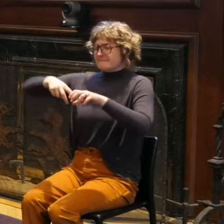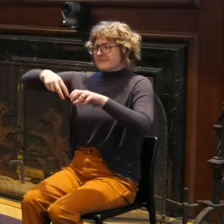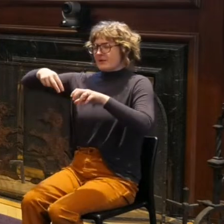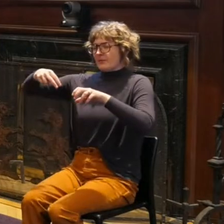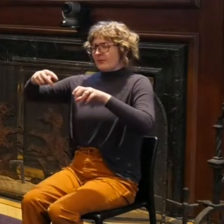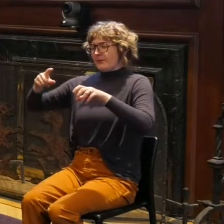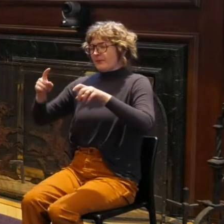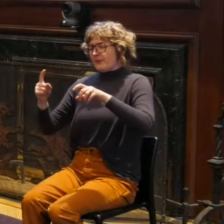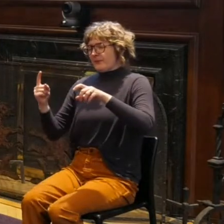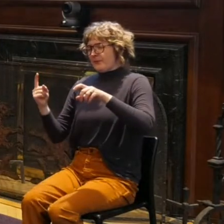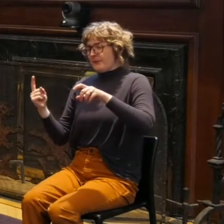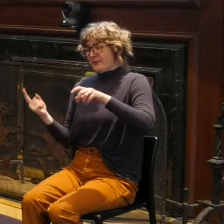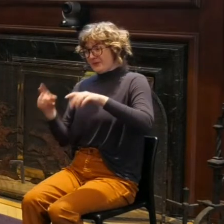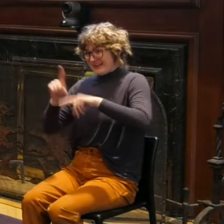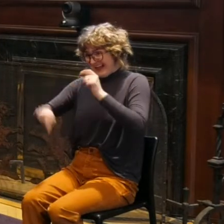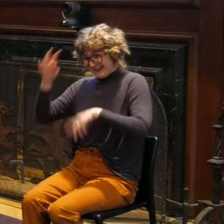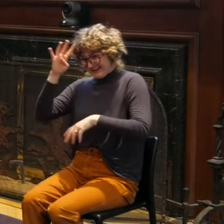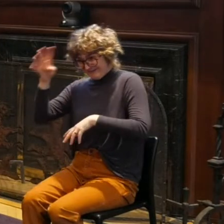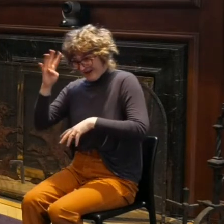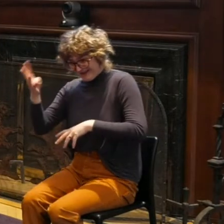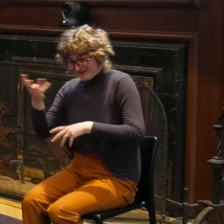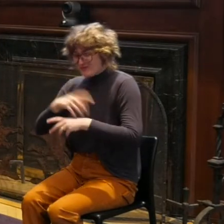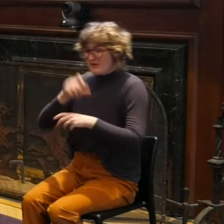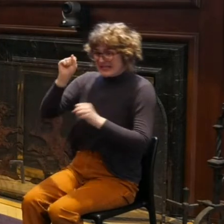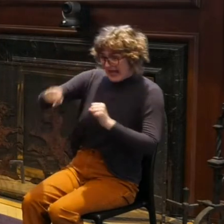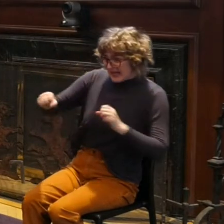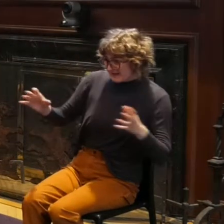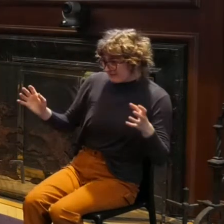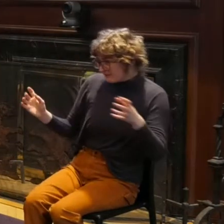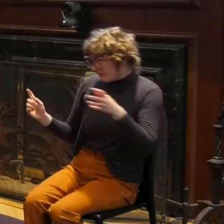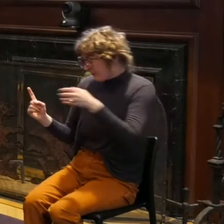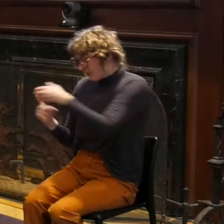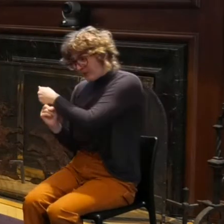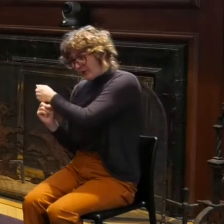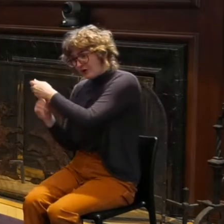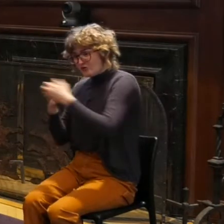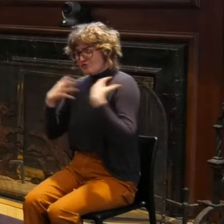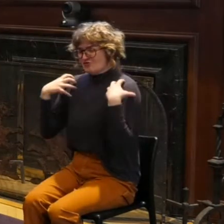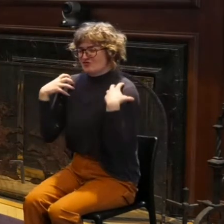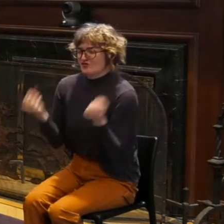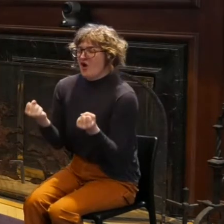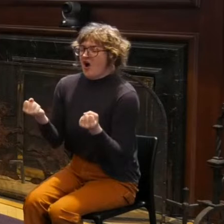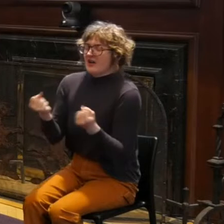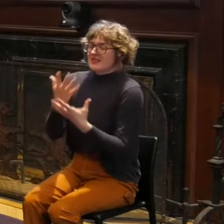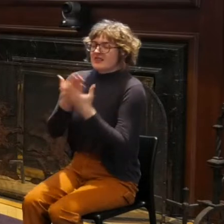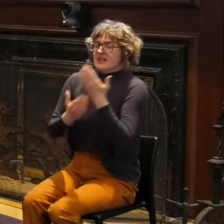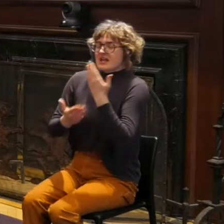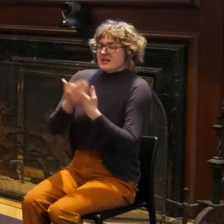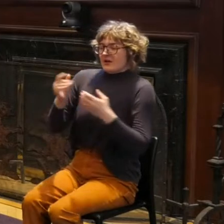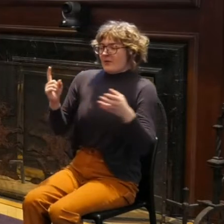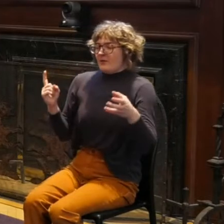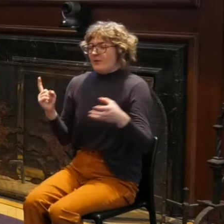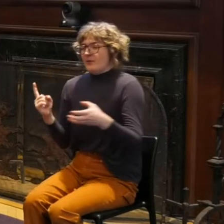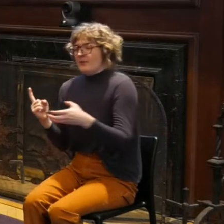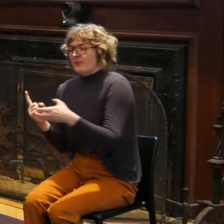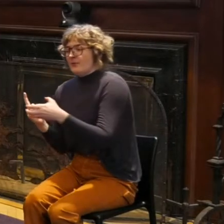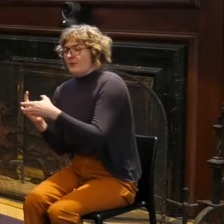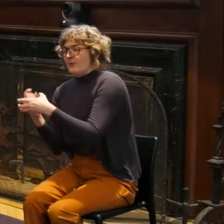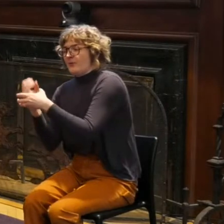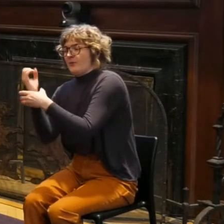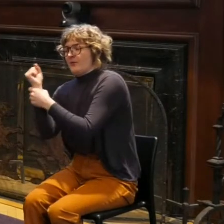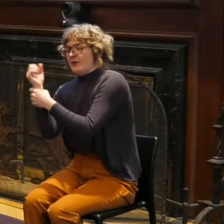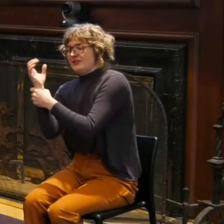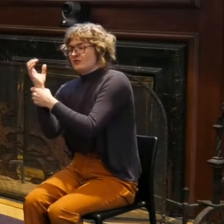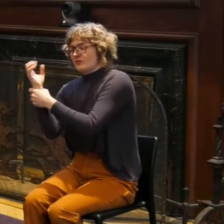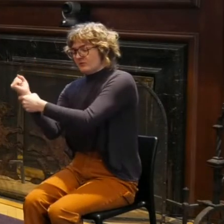not imagine. So of course you reached out to him, your strong, thick hand wrapped around his thinner,